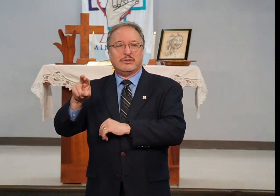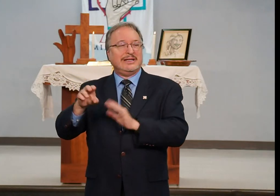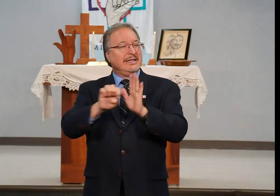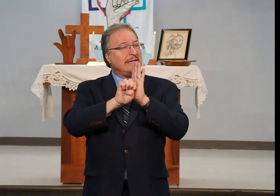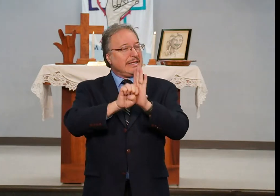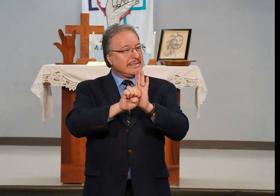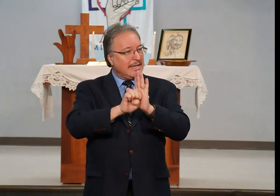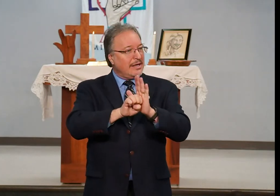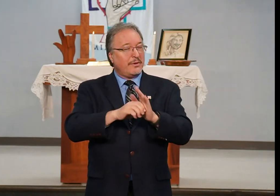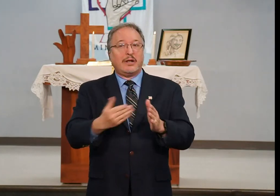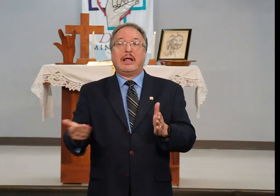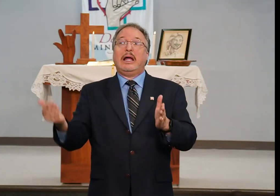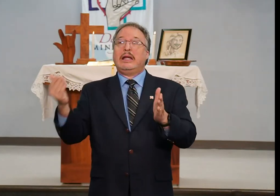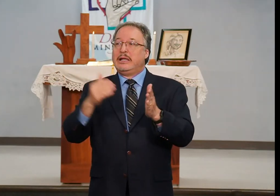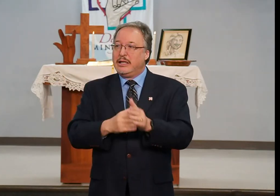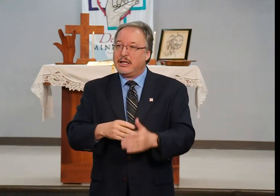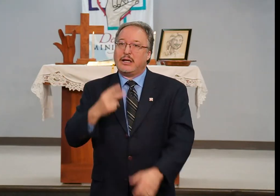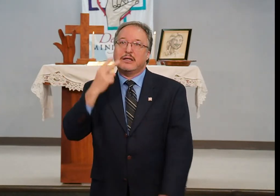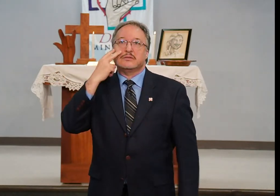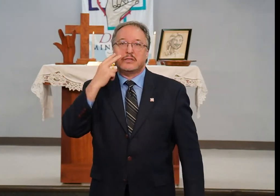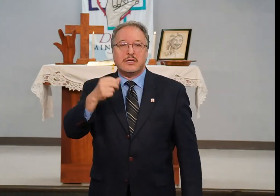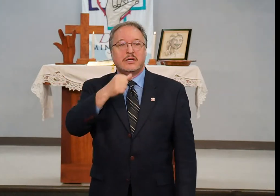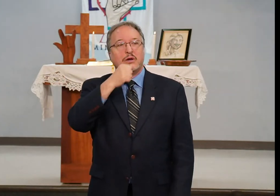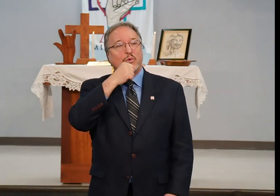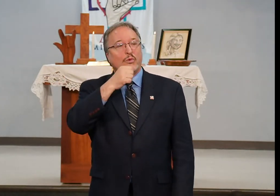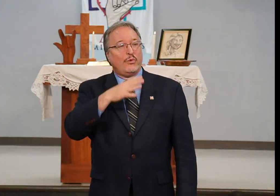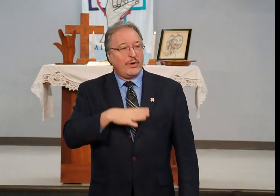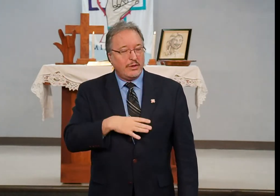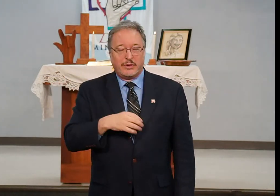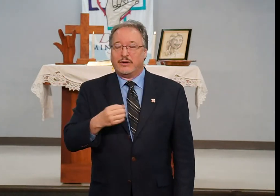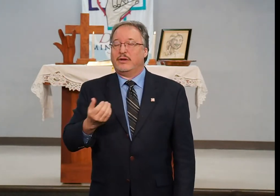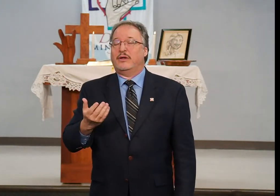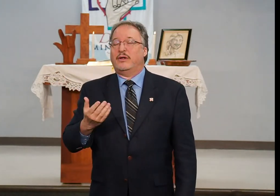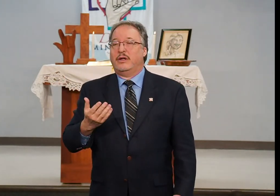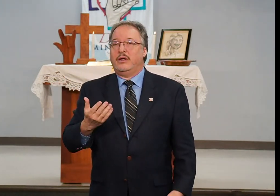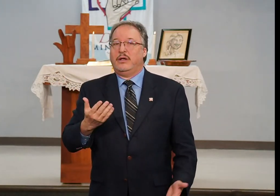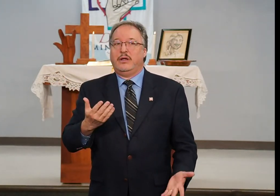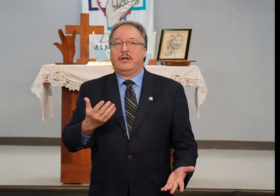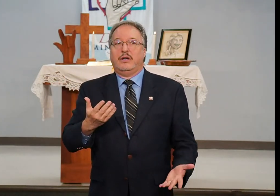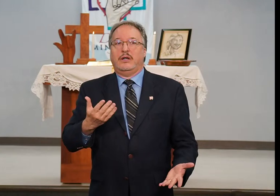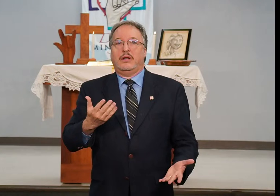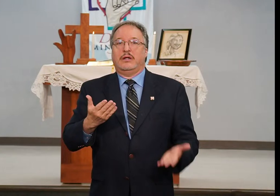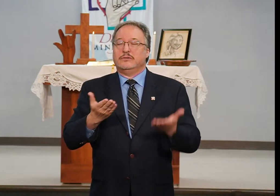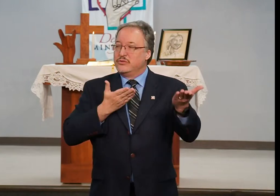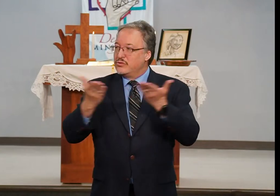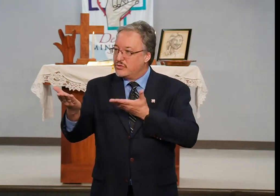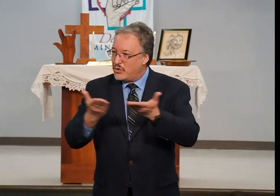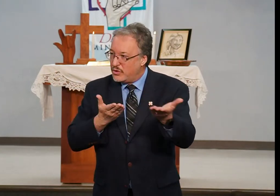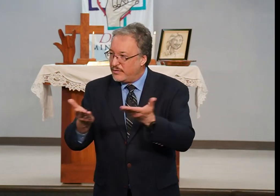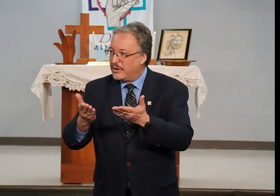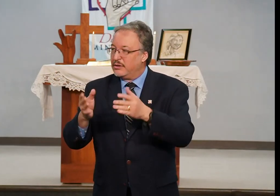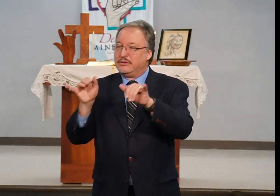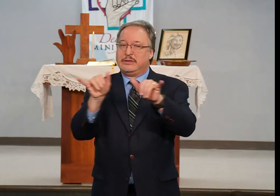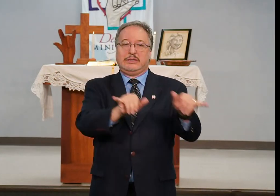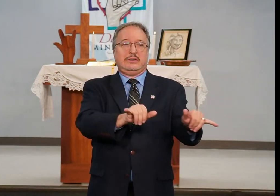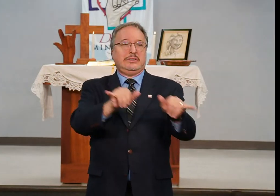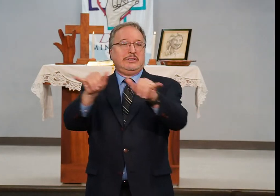So I wanted to show you this picture of Esther to remind you of, again, another woman who has been a faithful servant